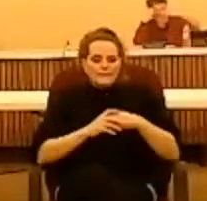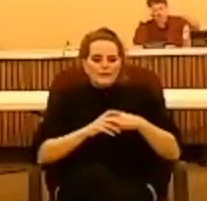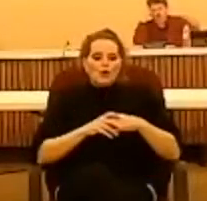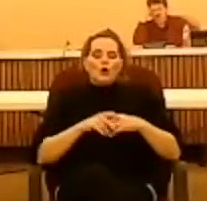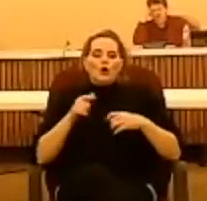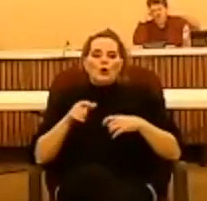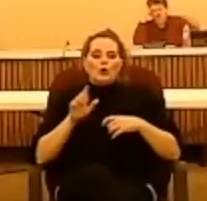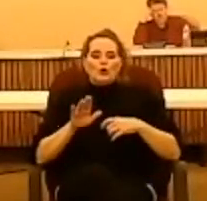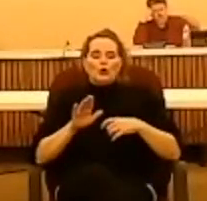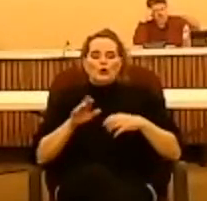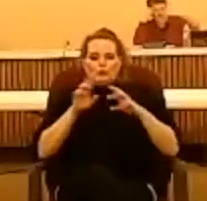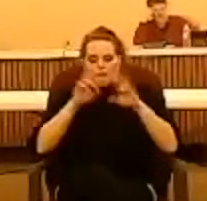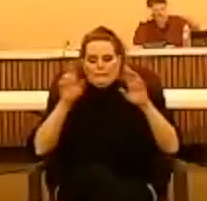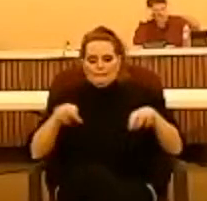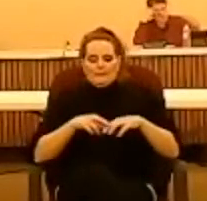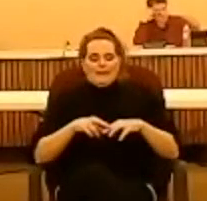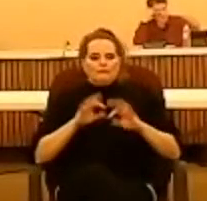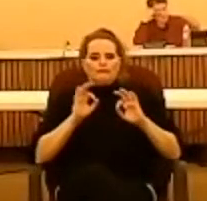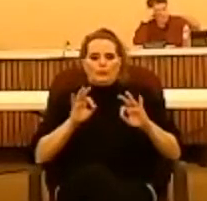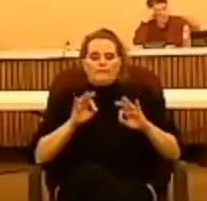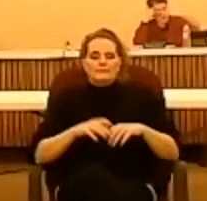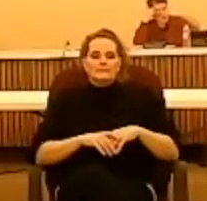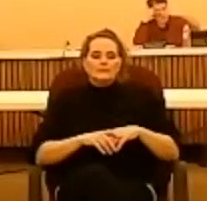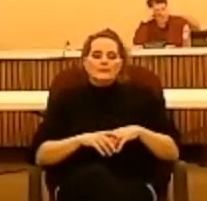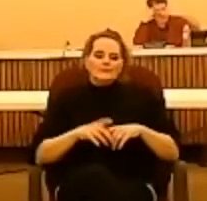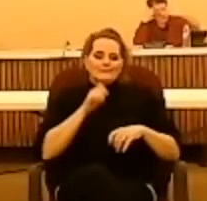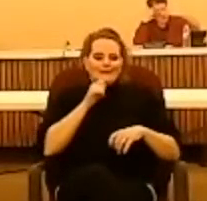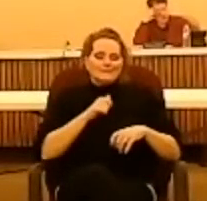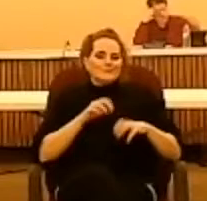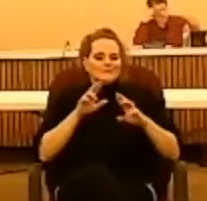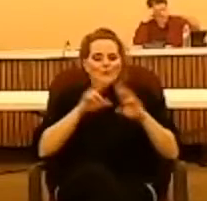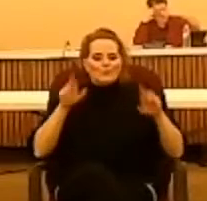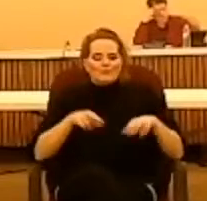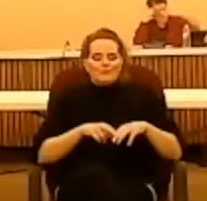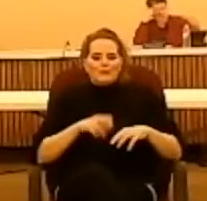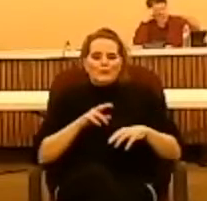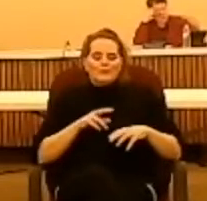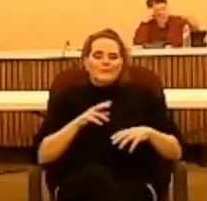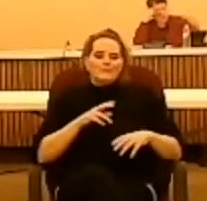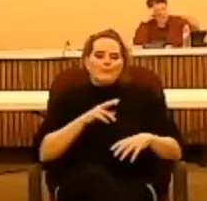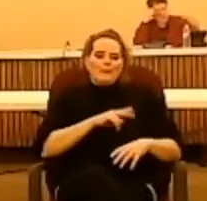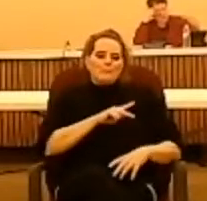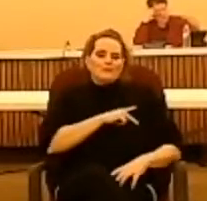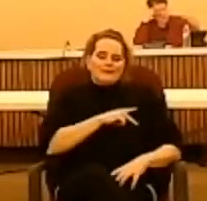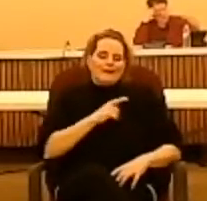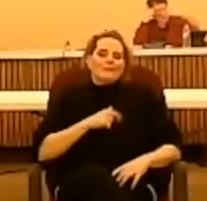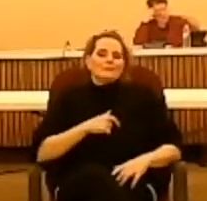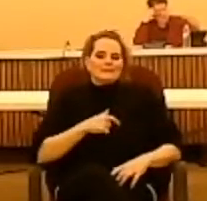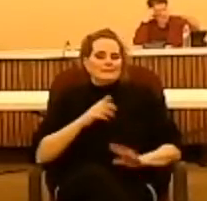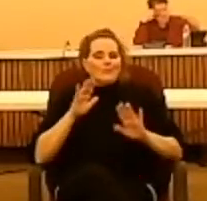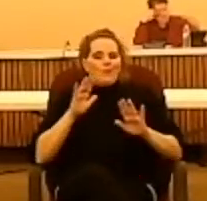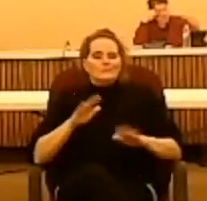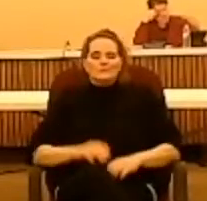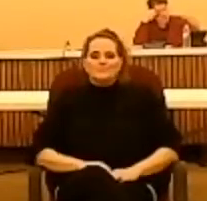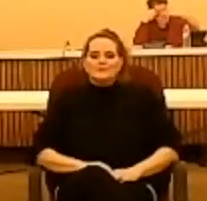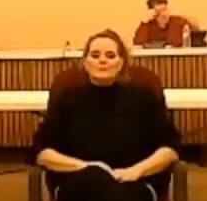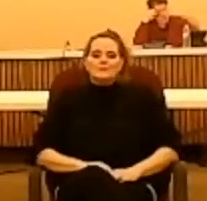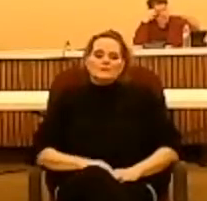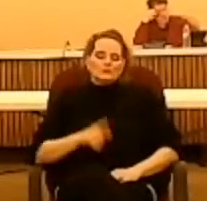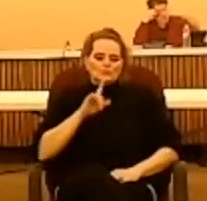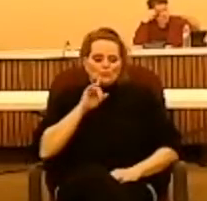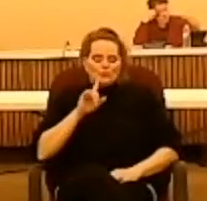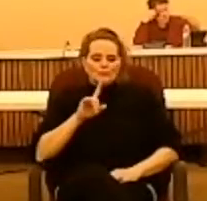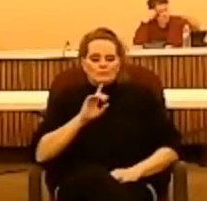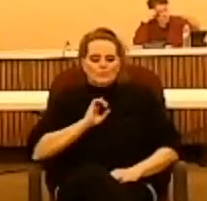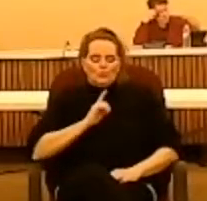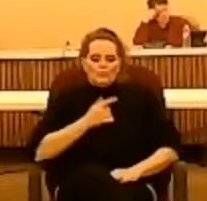a better fit, not just resume, but personality as well. I think she's going to be a phenomenal addition to the youth board. Very excited to have her on